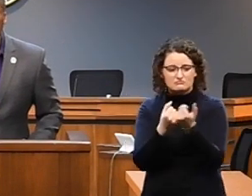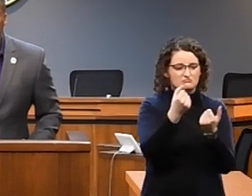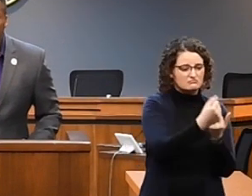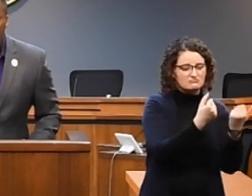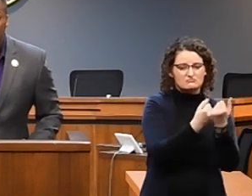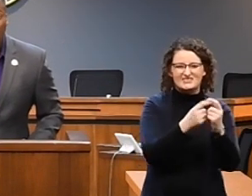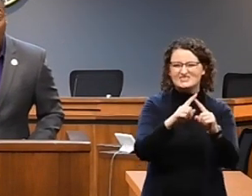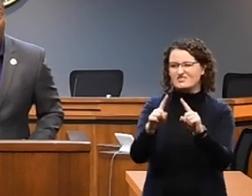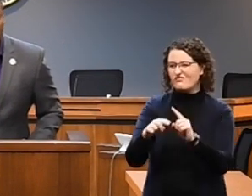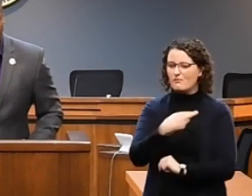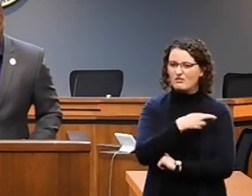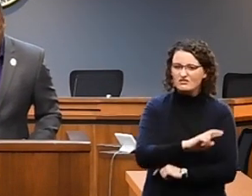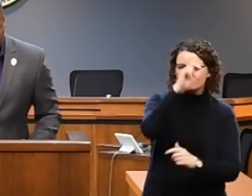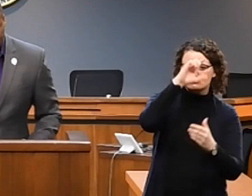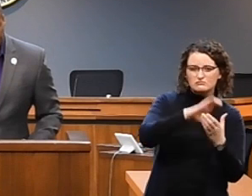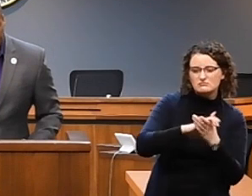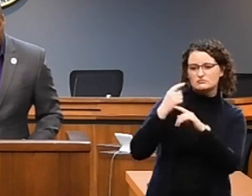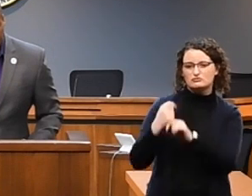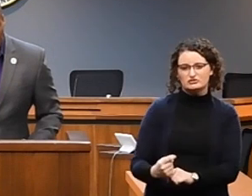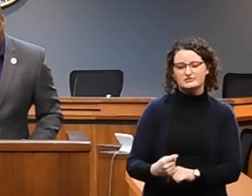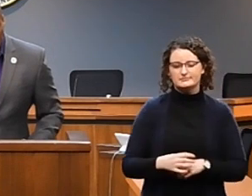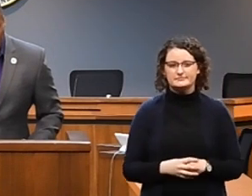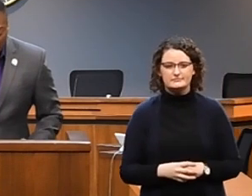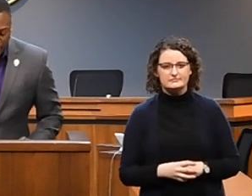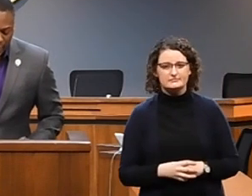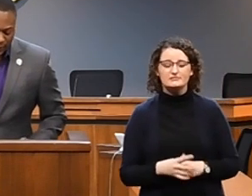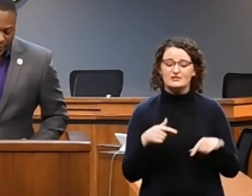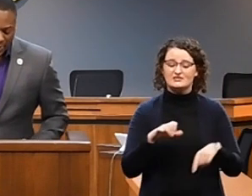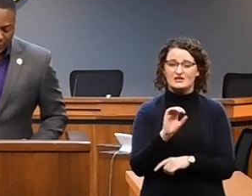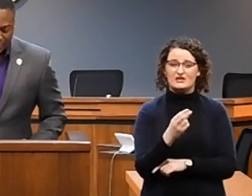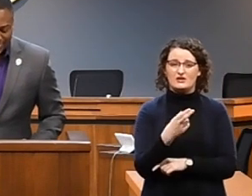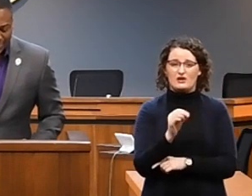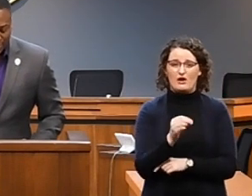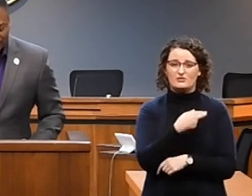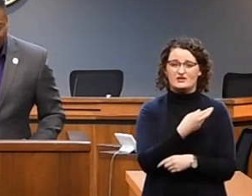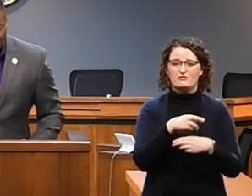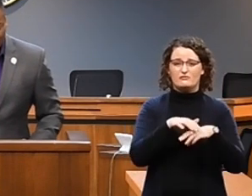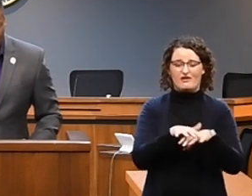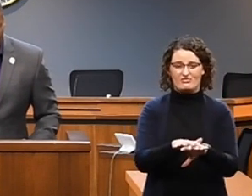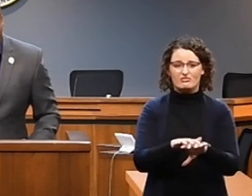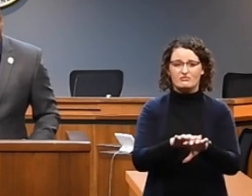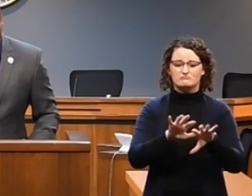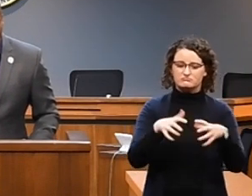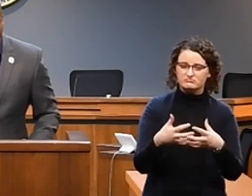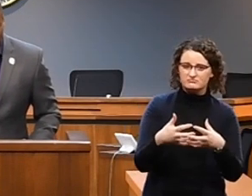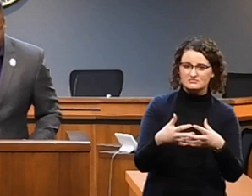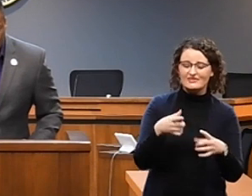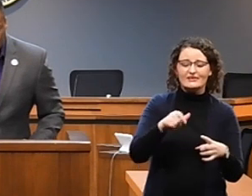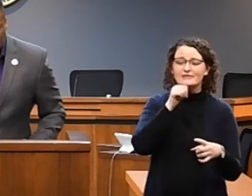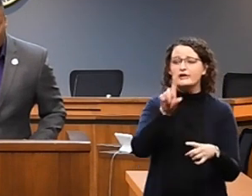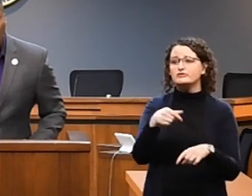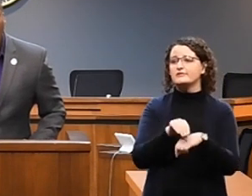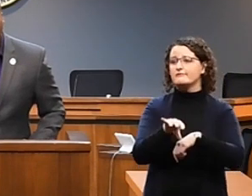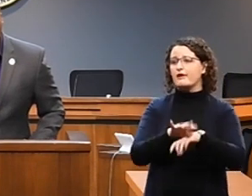different beliefs and traditions. The Howard County Interfaith Council is not just an advisory body, it is a